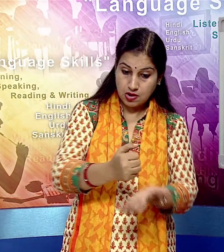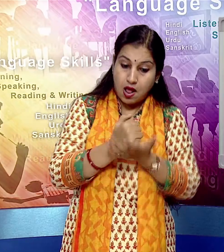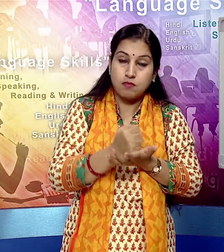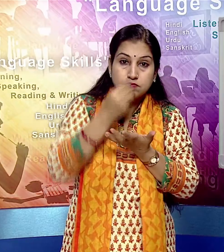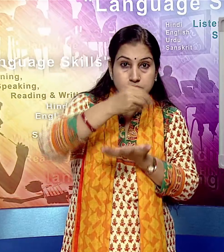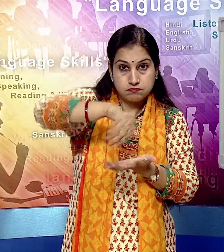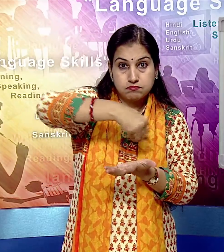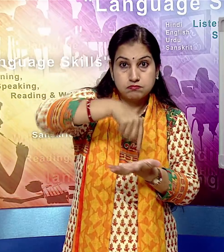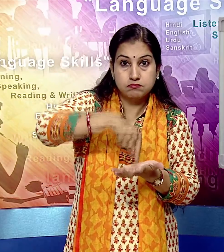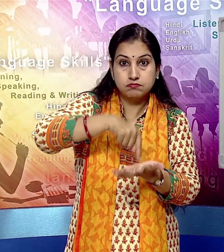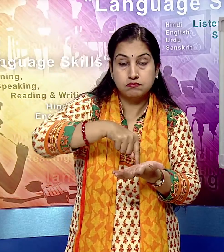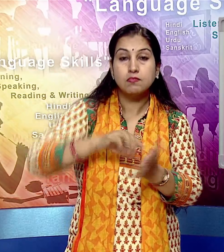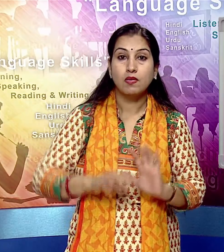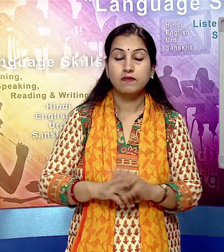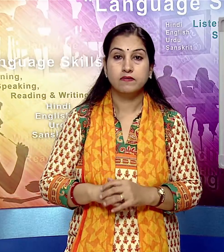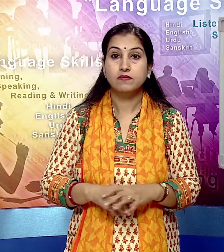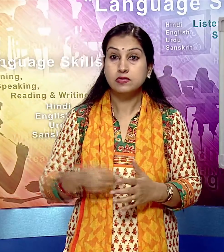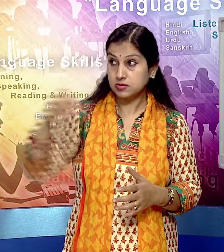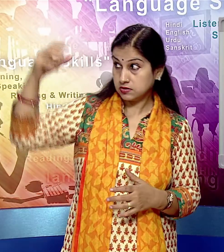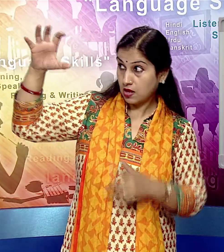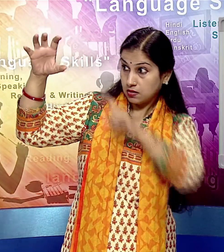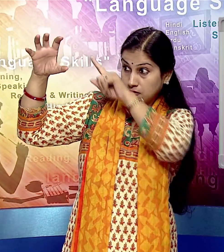In order to trap the sun heat,